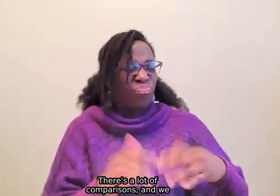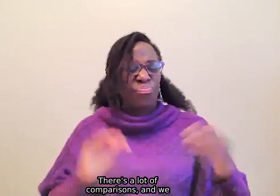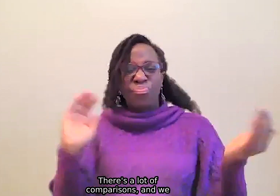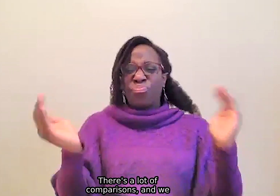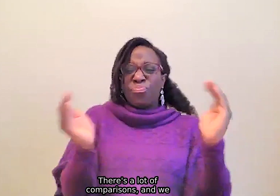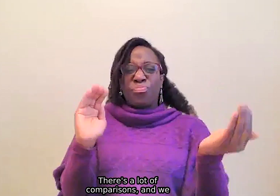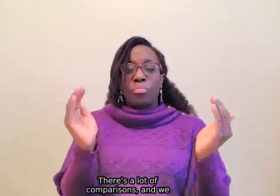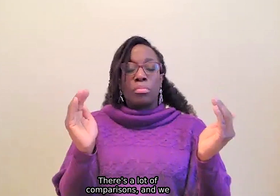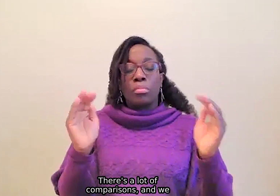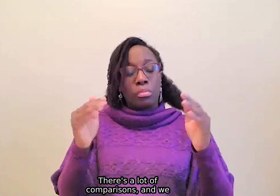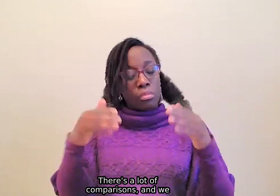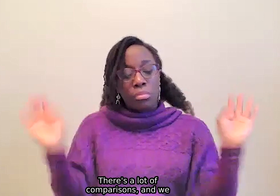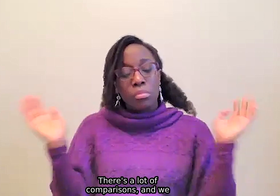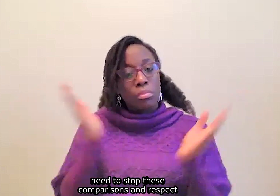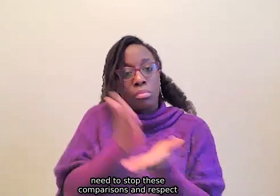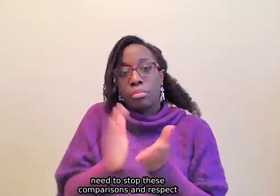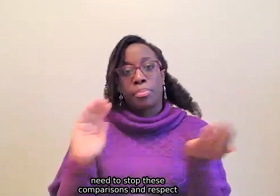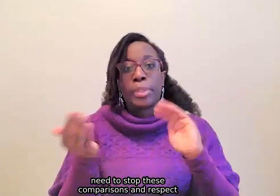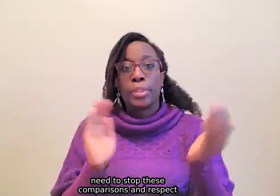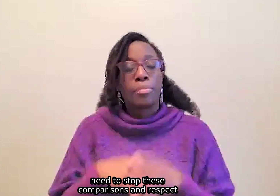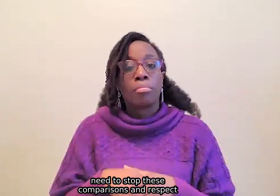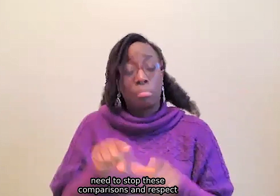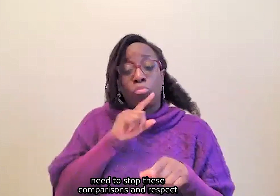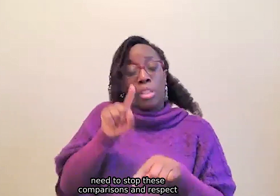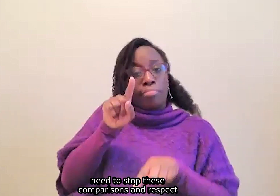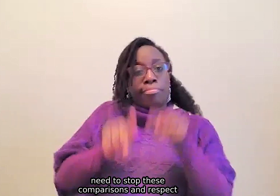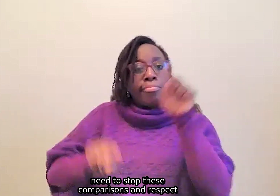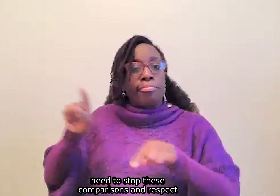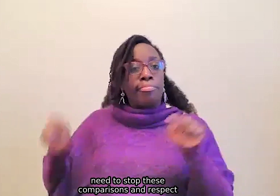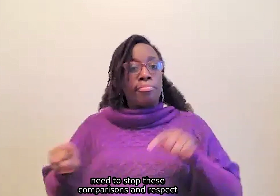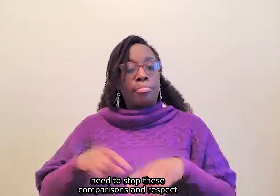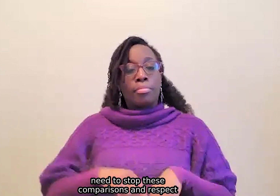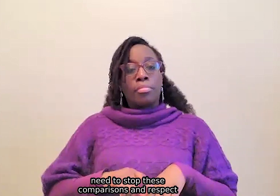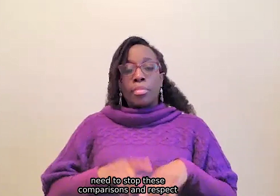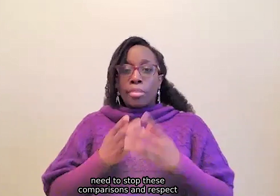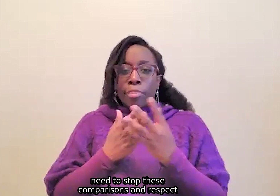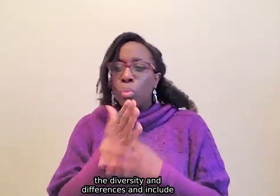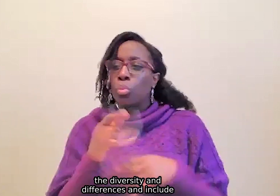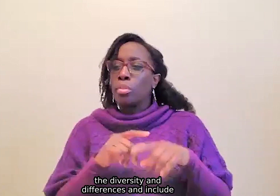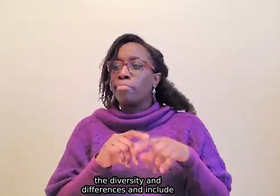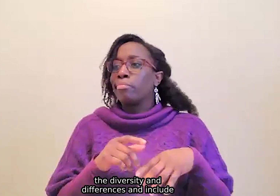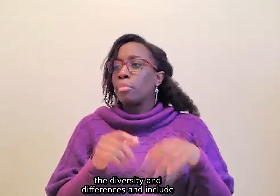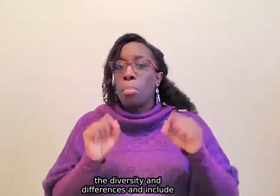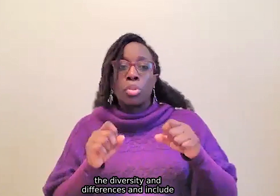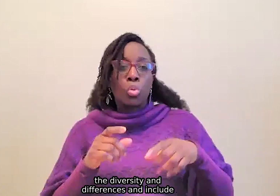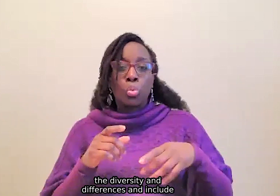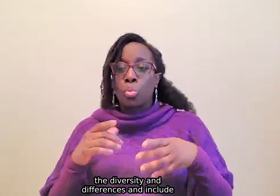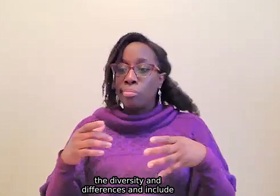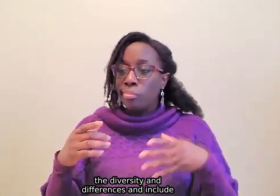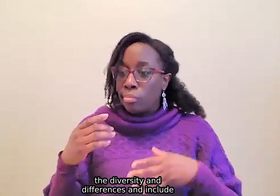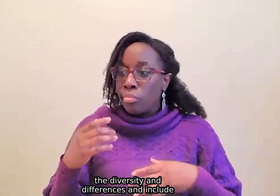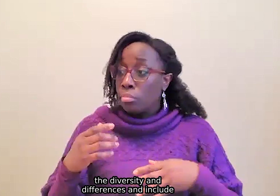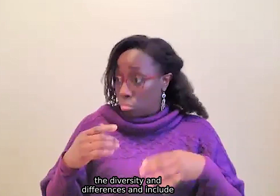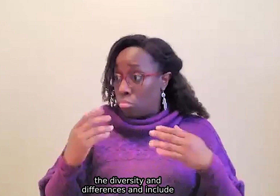There's a lot of comparisons, and we need to stop these comparisons and respect the diversity